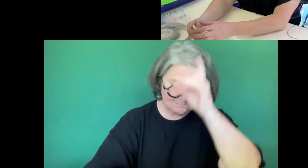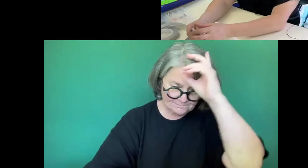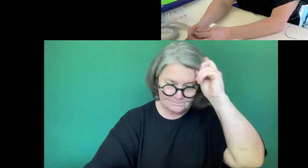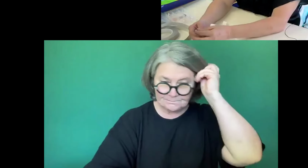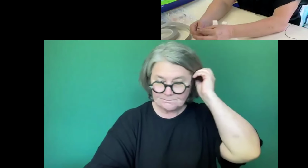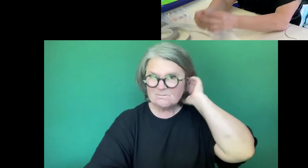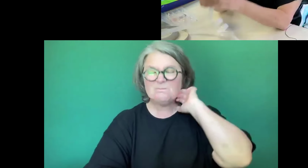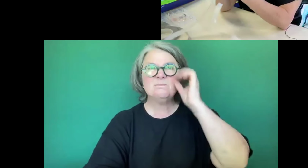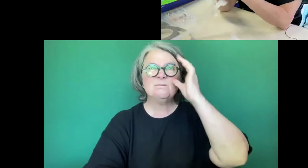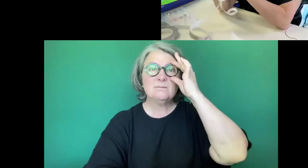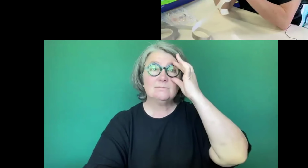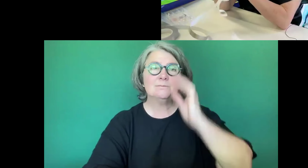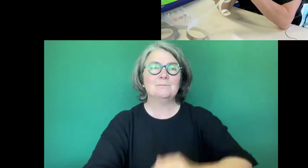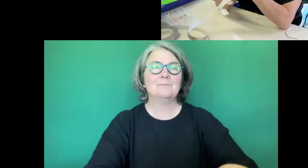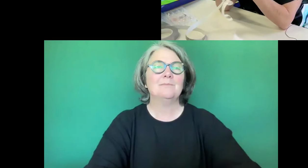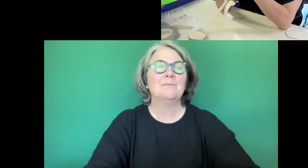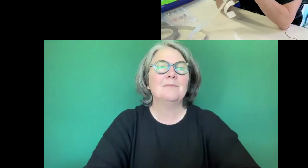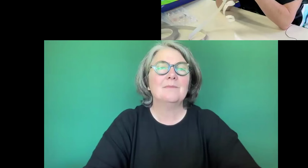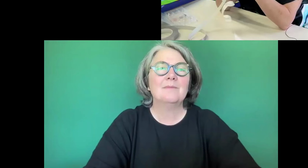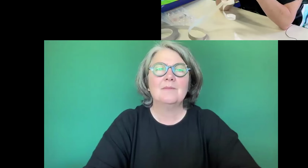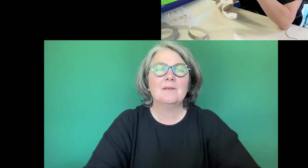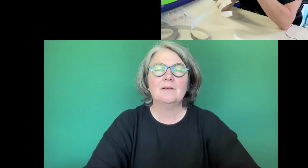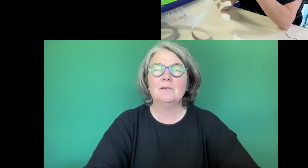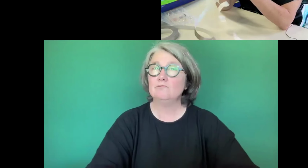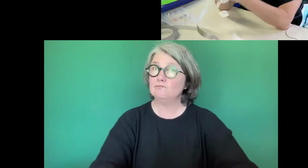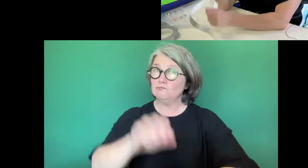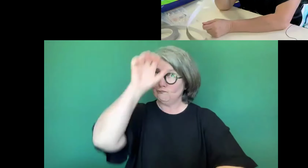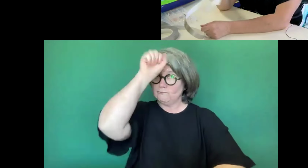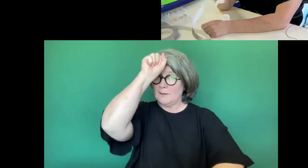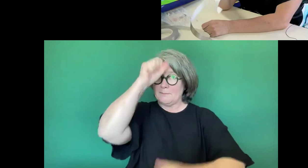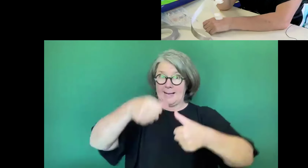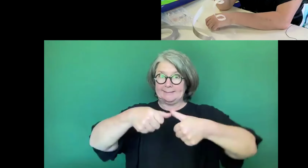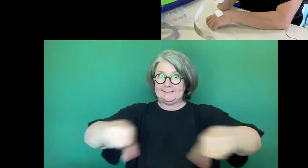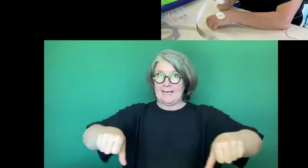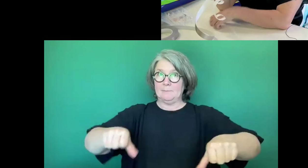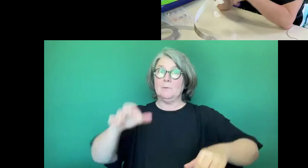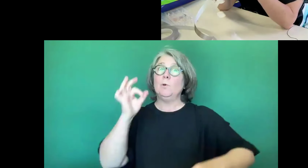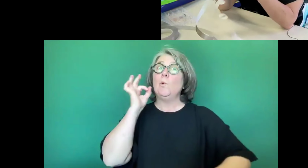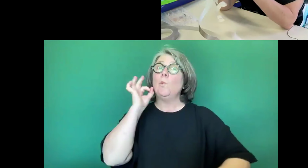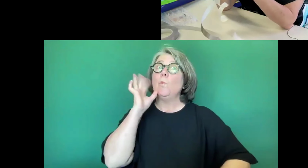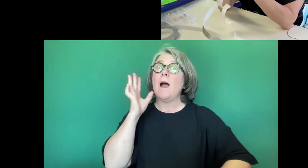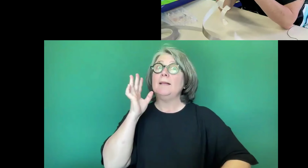And again, I am cutting the silver, and I am never, ever, ever going to cut that white tape.